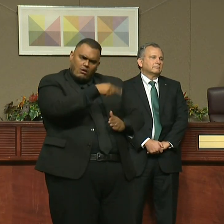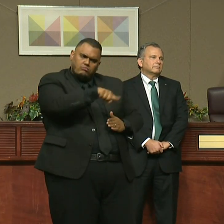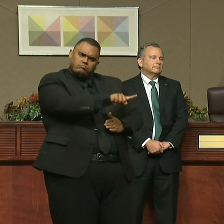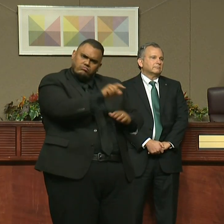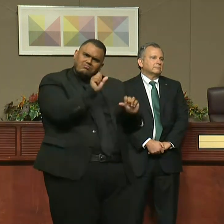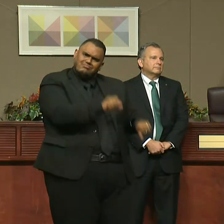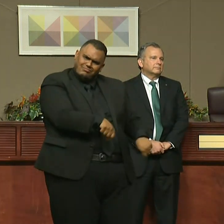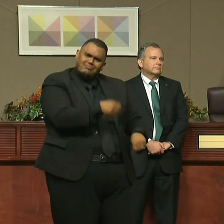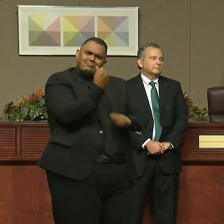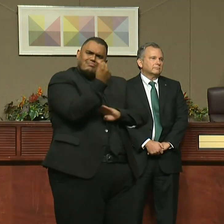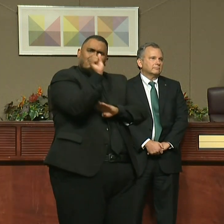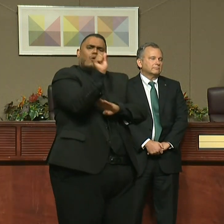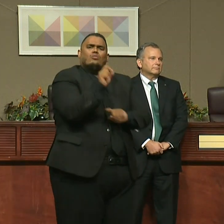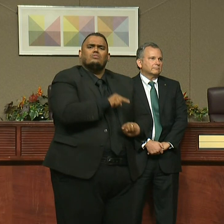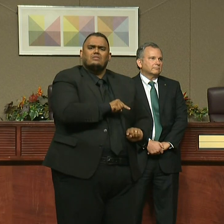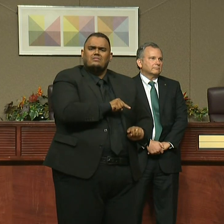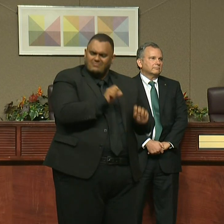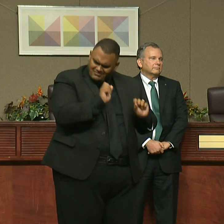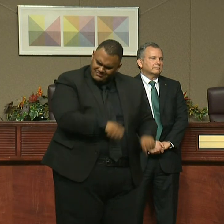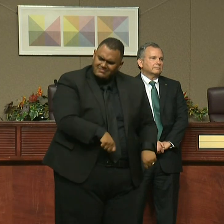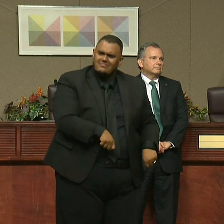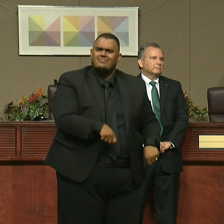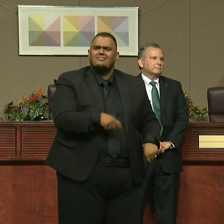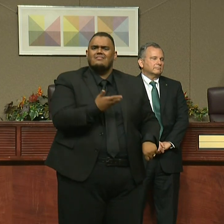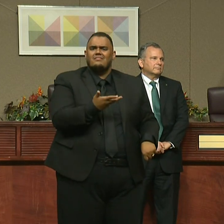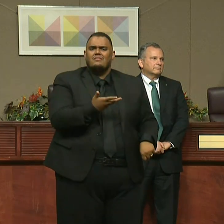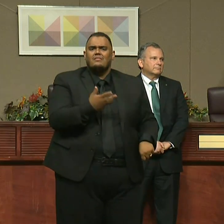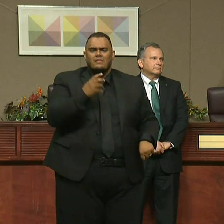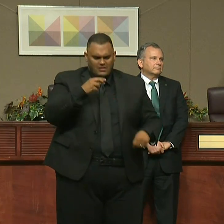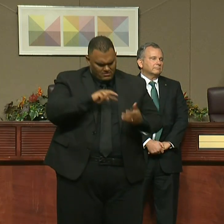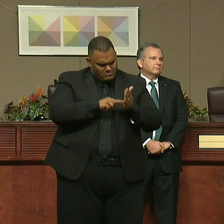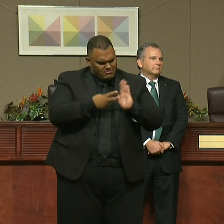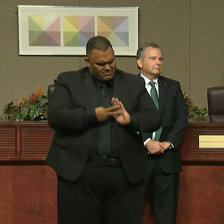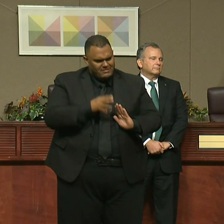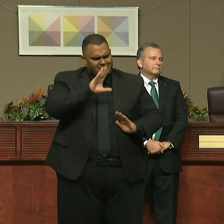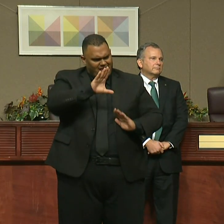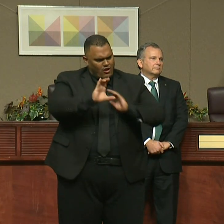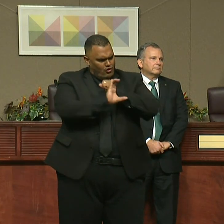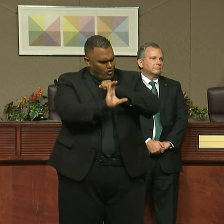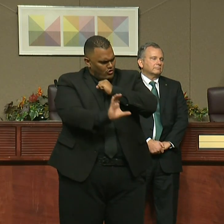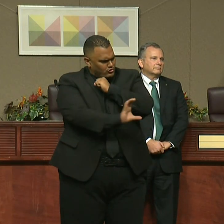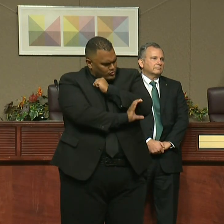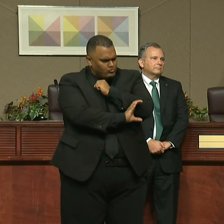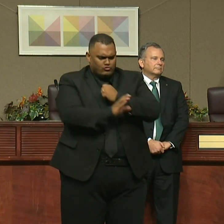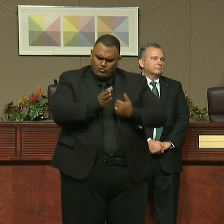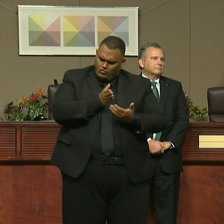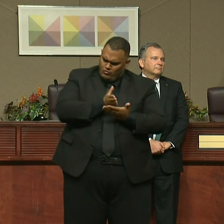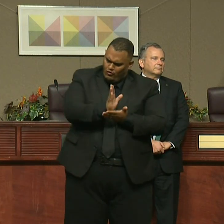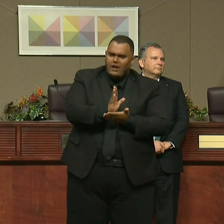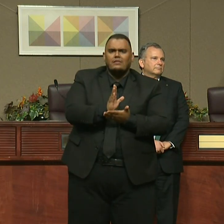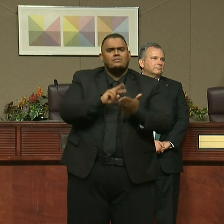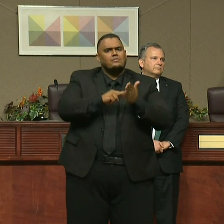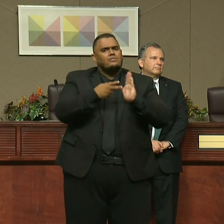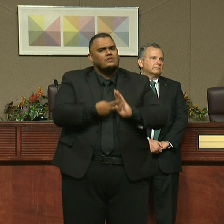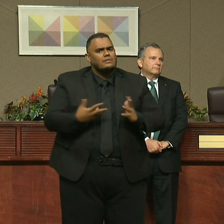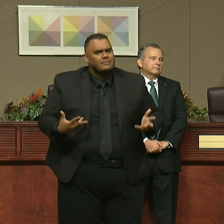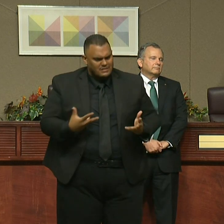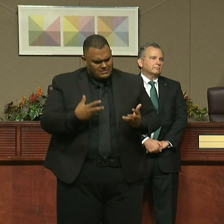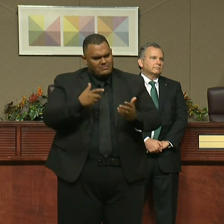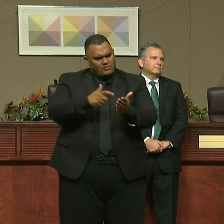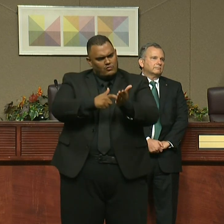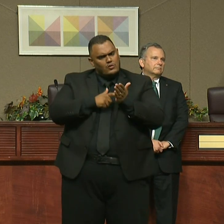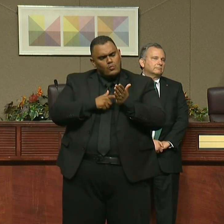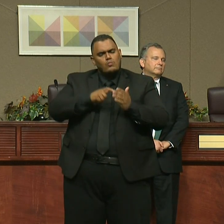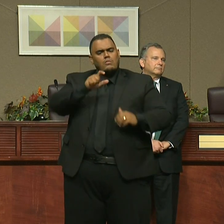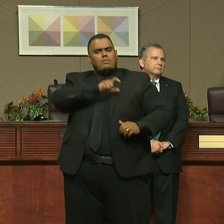have people be able to express their constitutional rights, in this case, it requires a law enforcement presence to be able